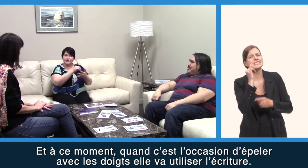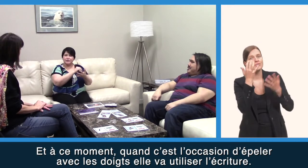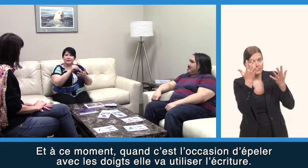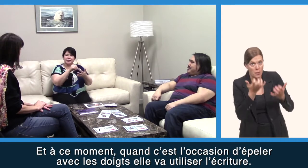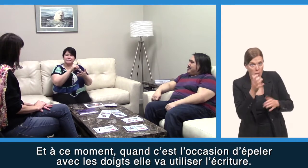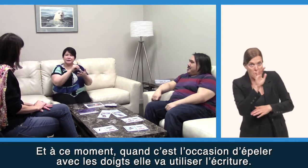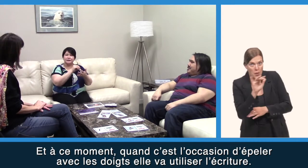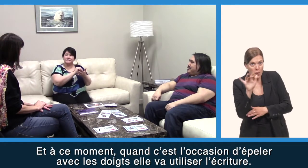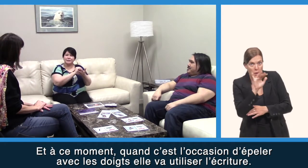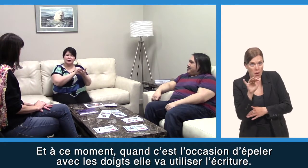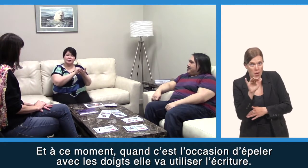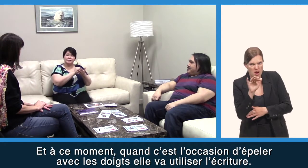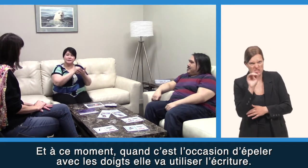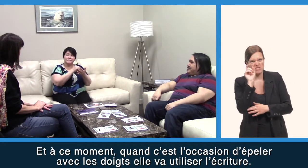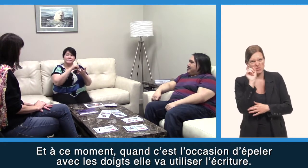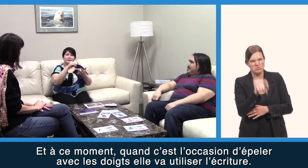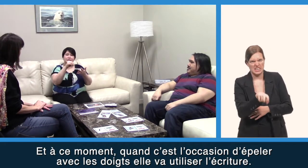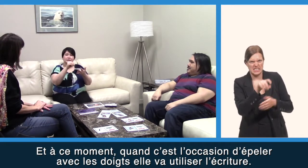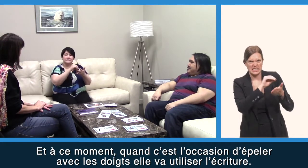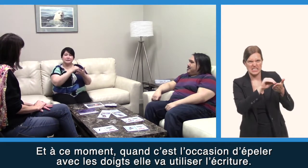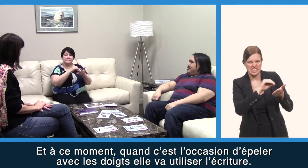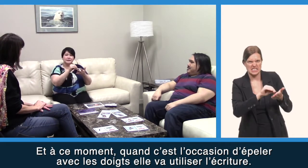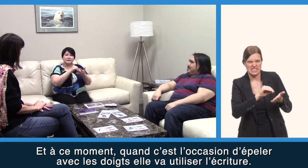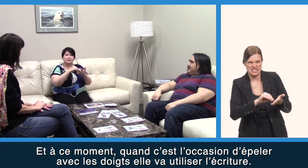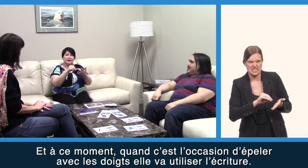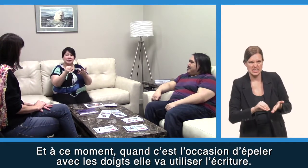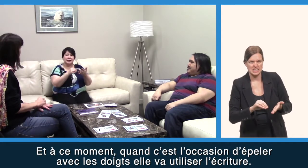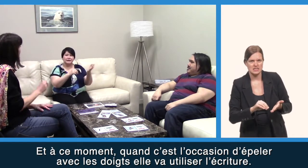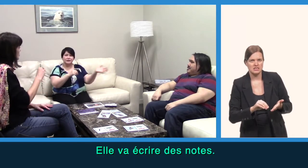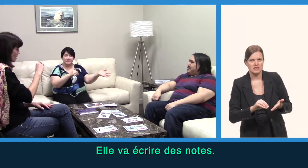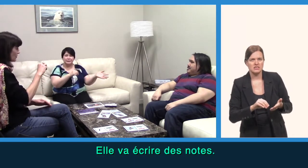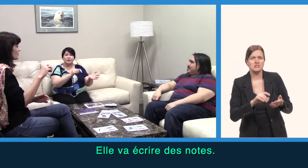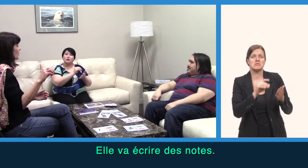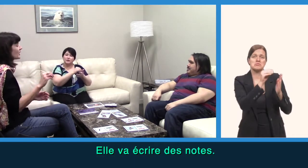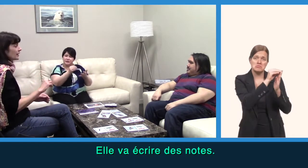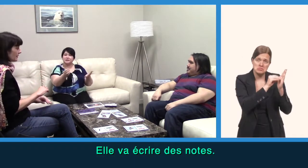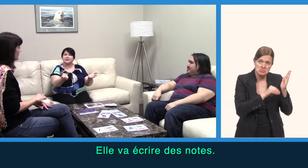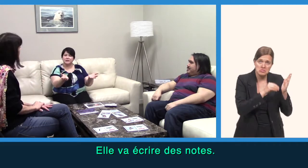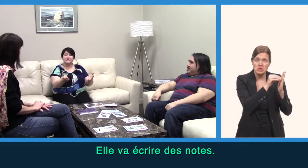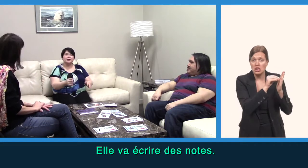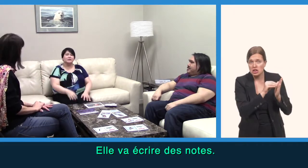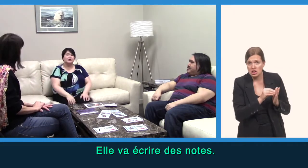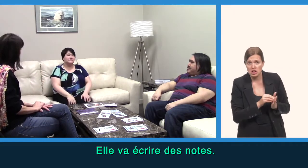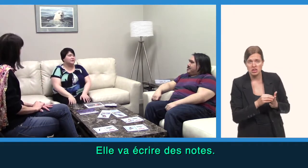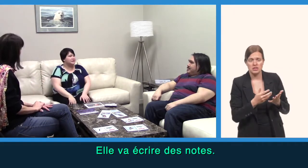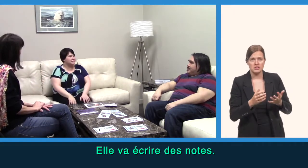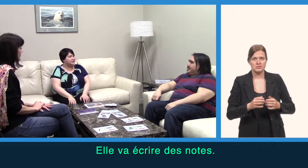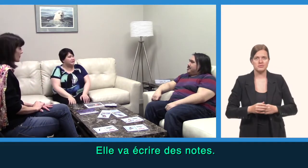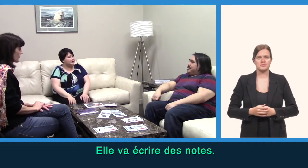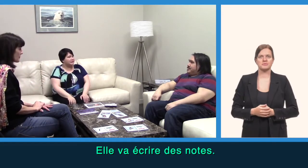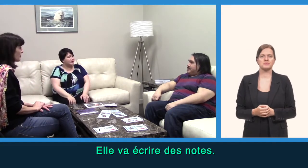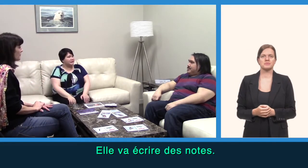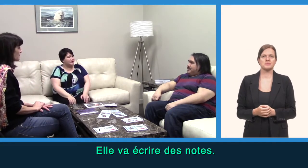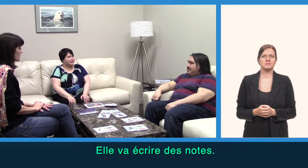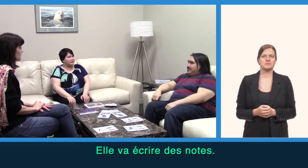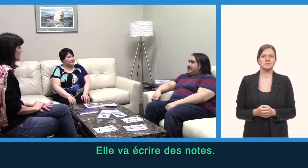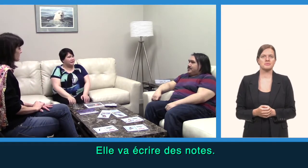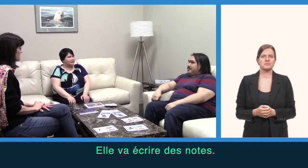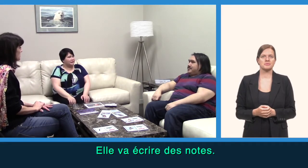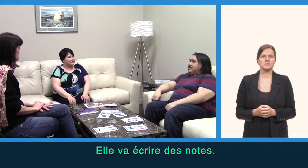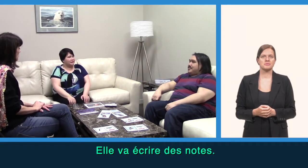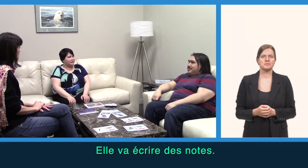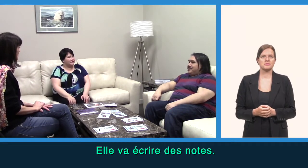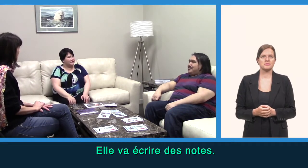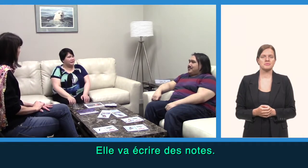an opportunity to finger spell, hers is in writing. She'll do Notes. Notes. Mm-hmm.